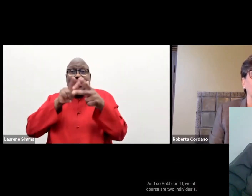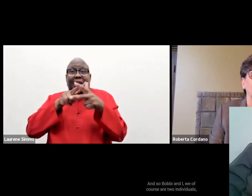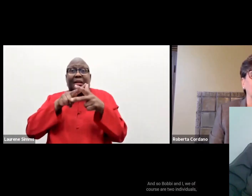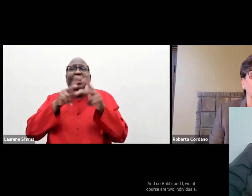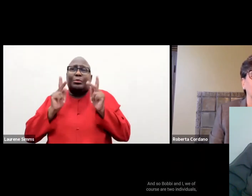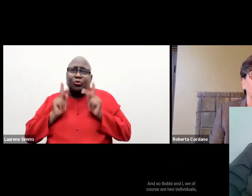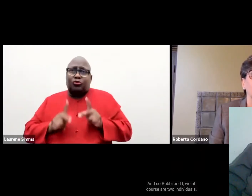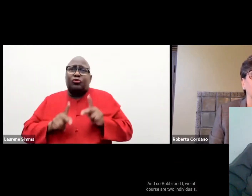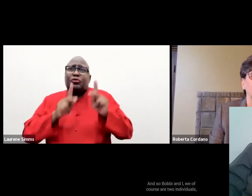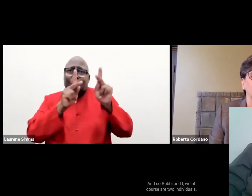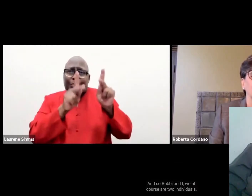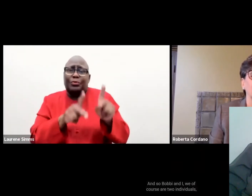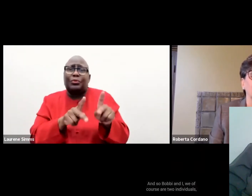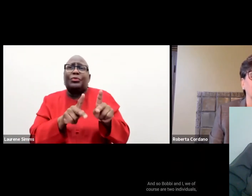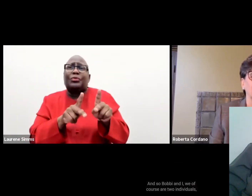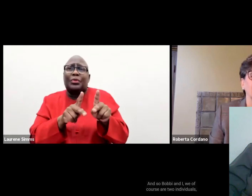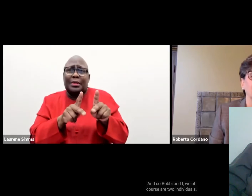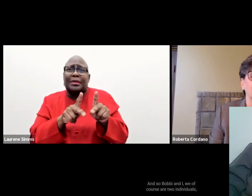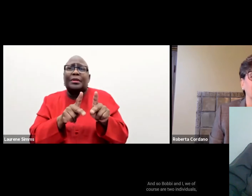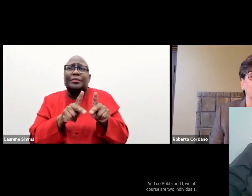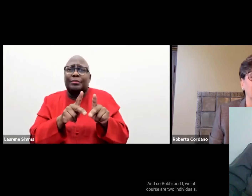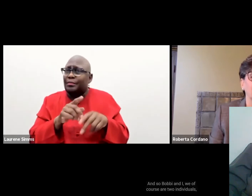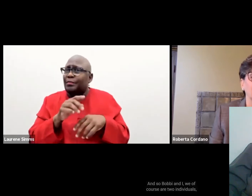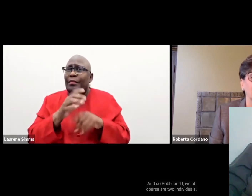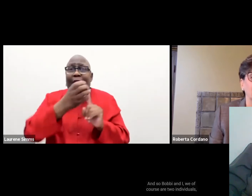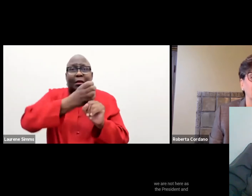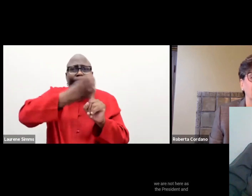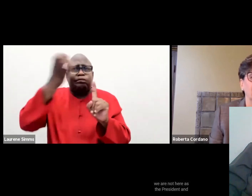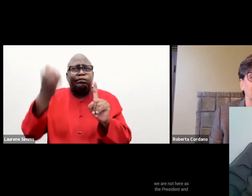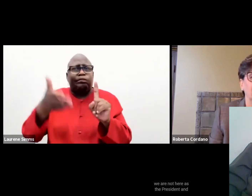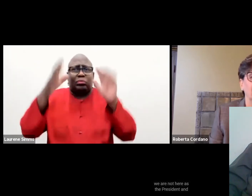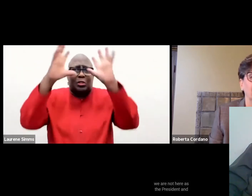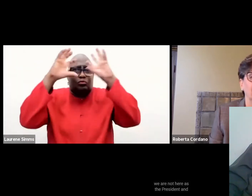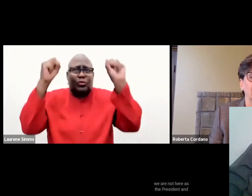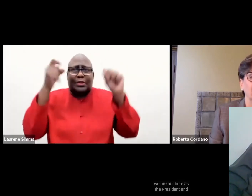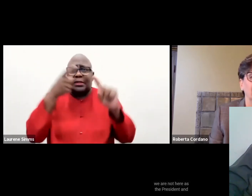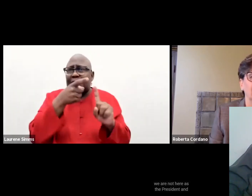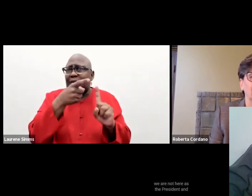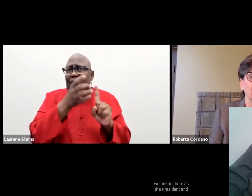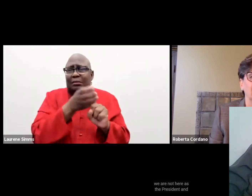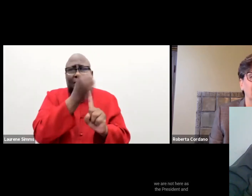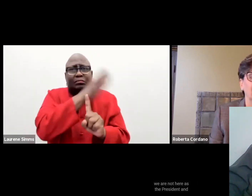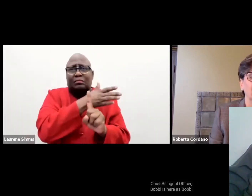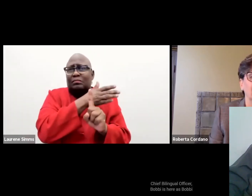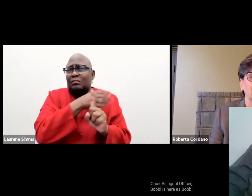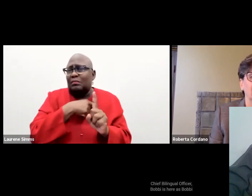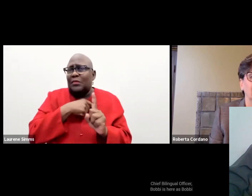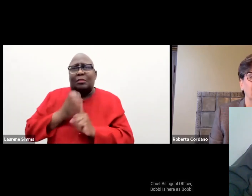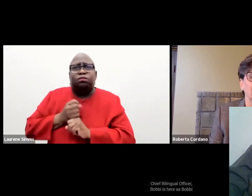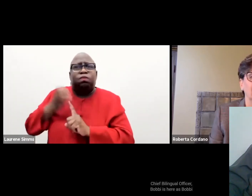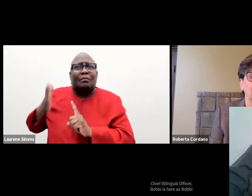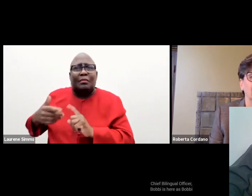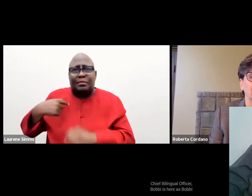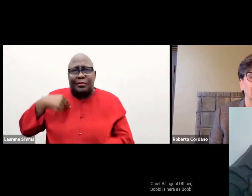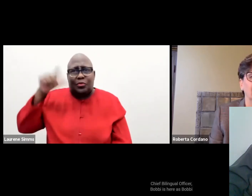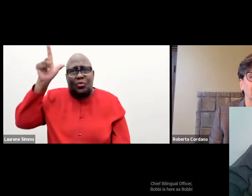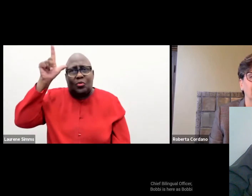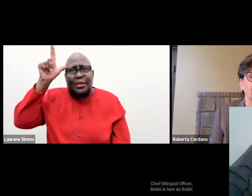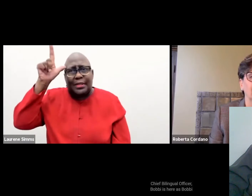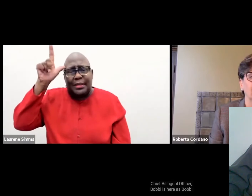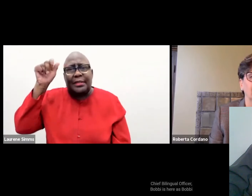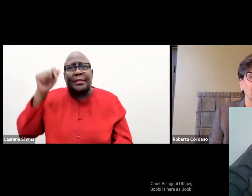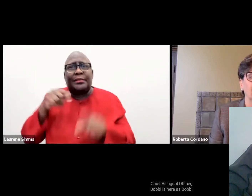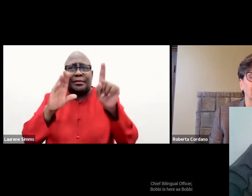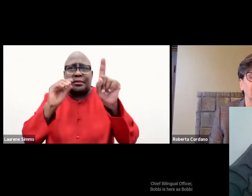Also, Bobby and I will be using our personal names because this is a personal conversation and we want to have an